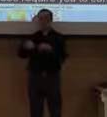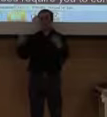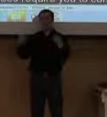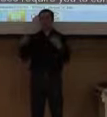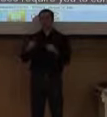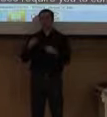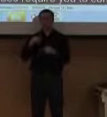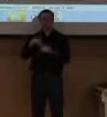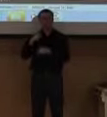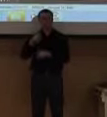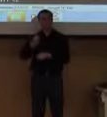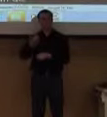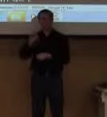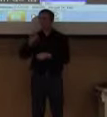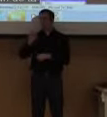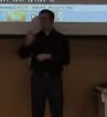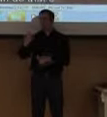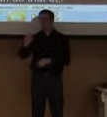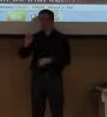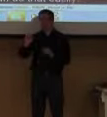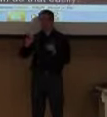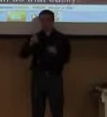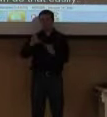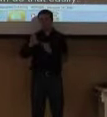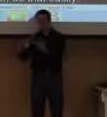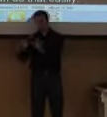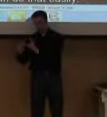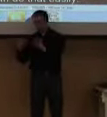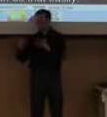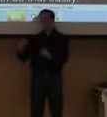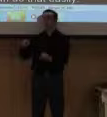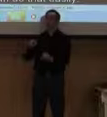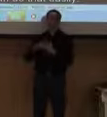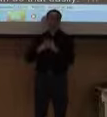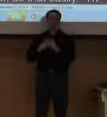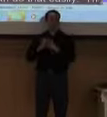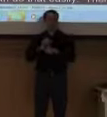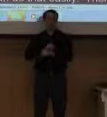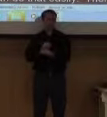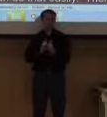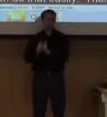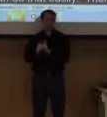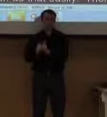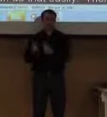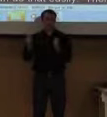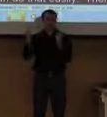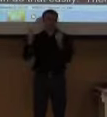Google Docs, one of those Google Drive apps. And then you can start doing that collaboration instantaneously.